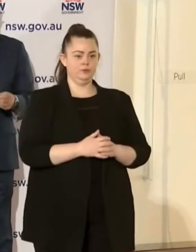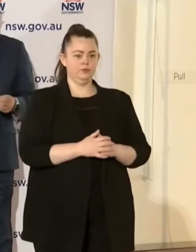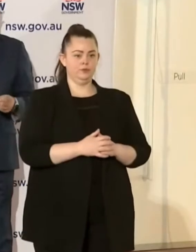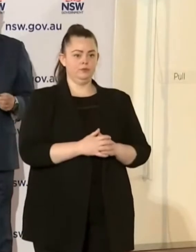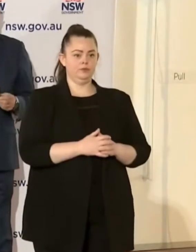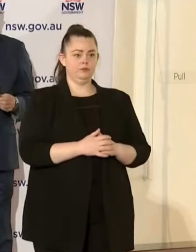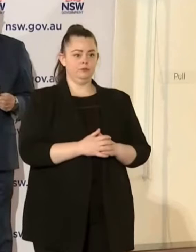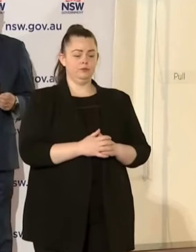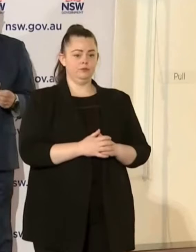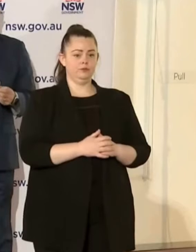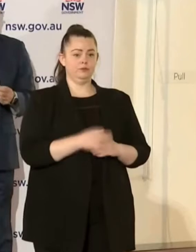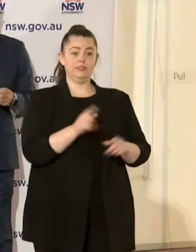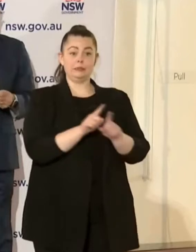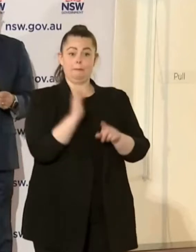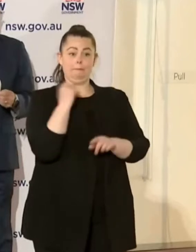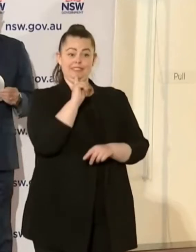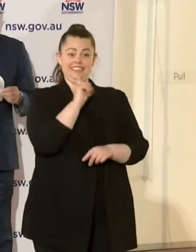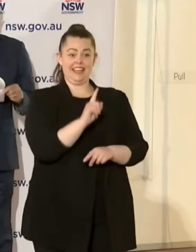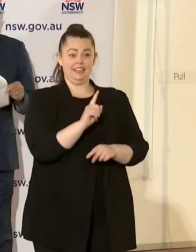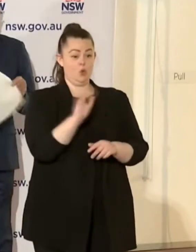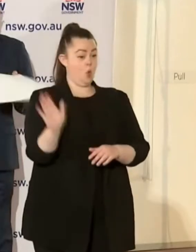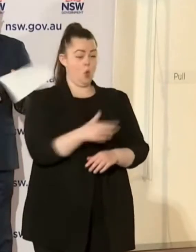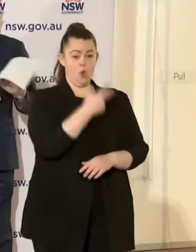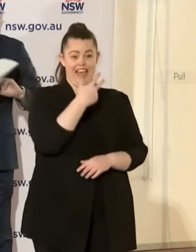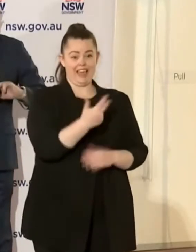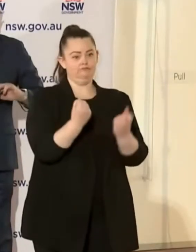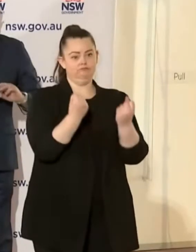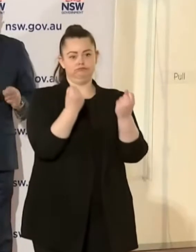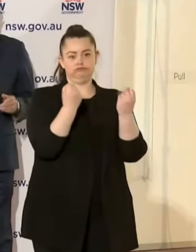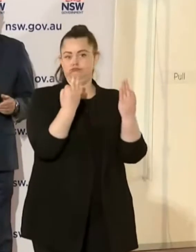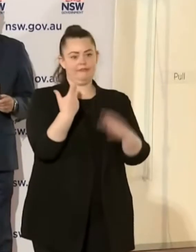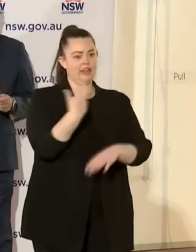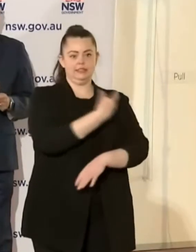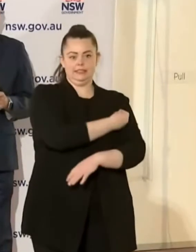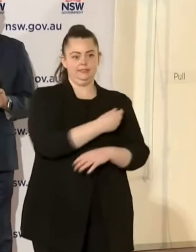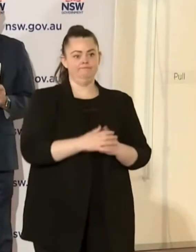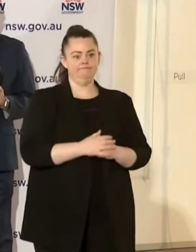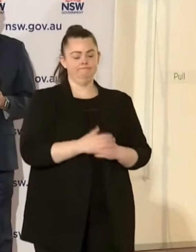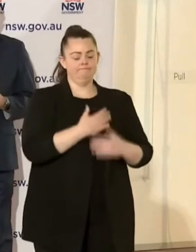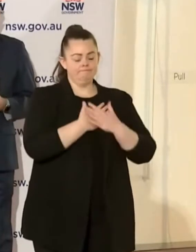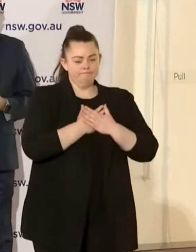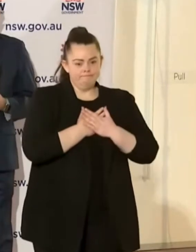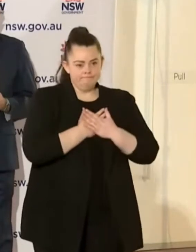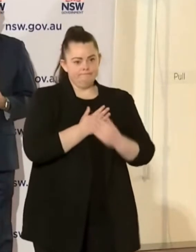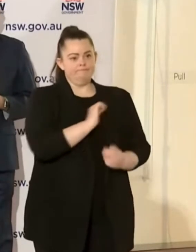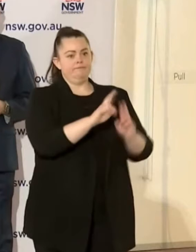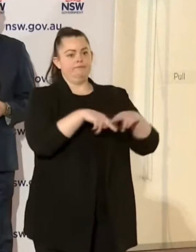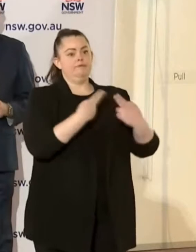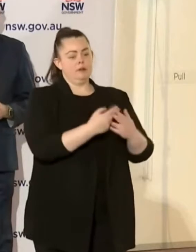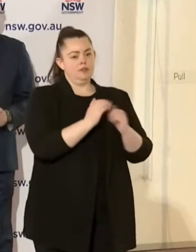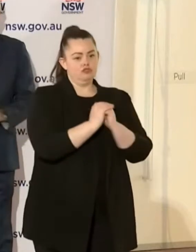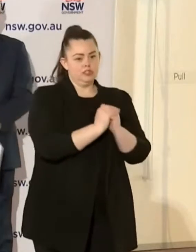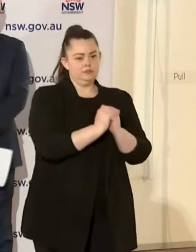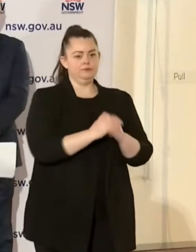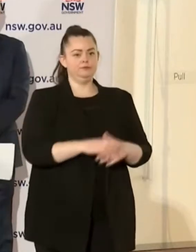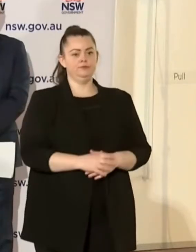none of these people were vaccinated. And we extend our sincere and deepest sympathies for the loved ones of these people